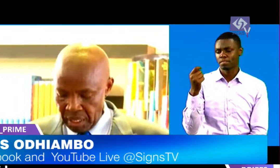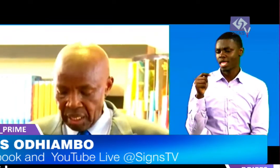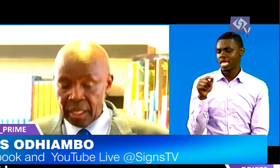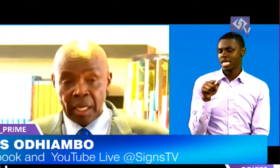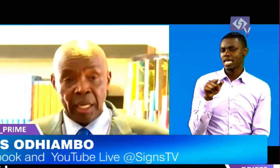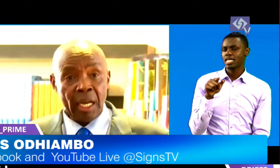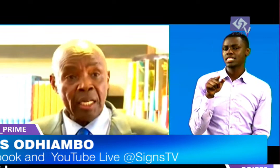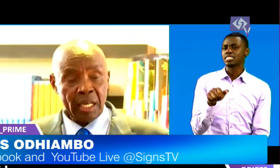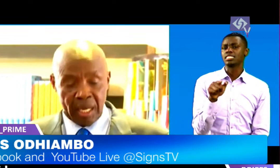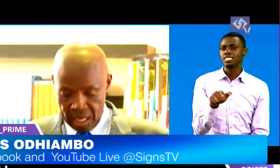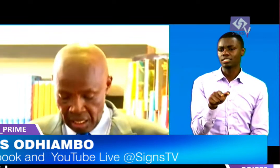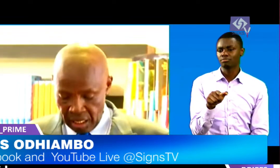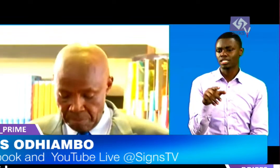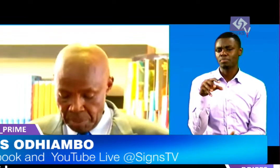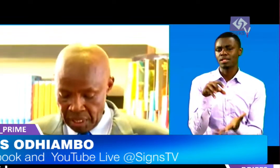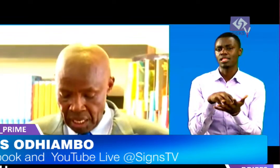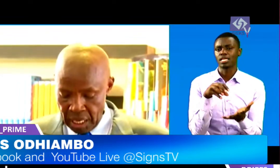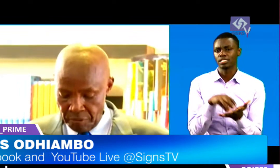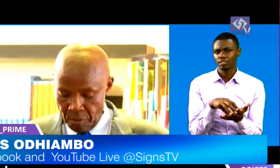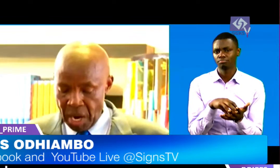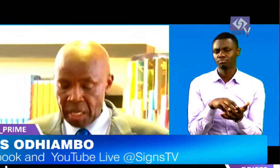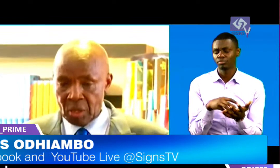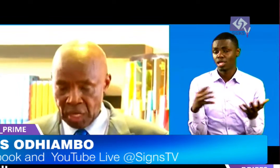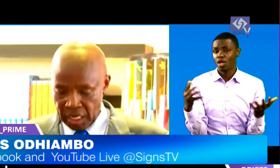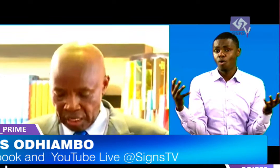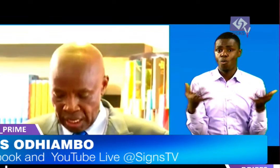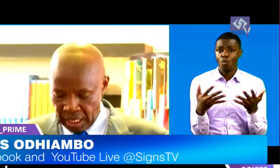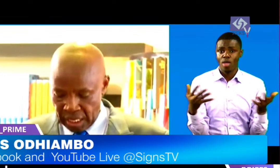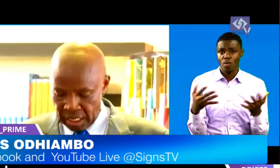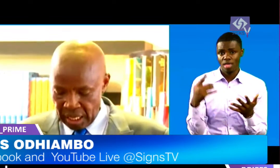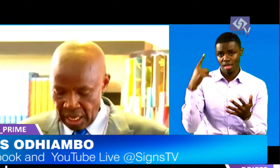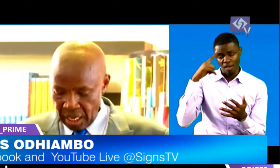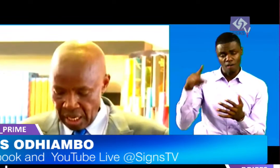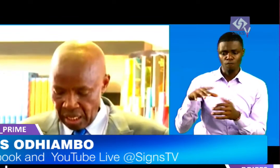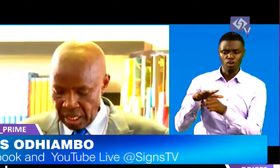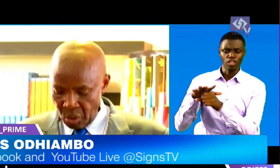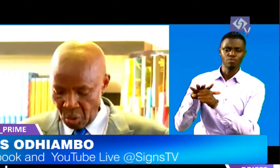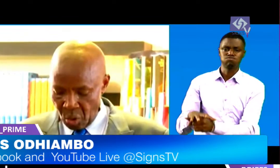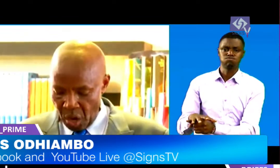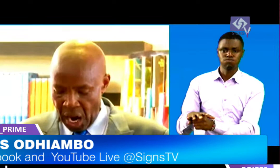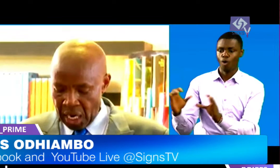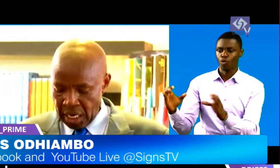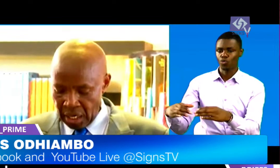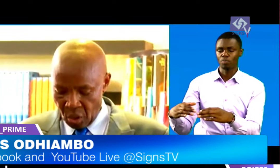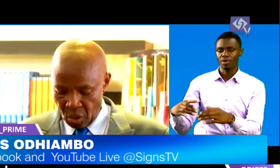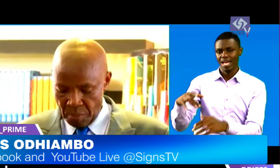has been the case especially for marginalized learners in the